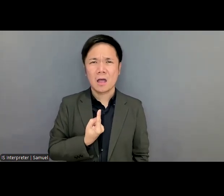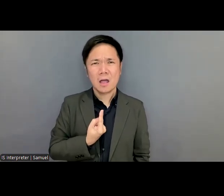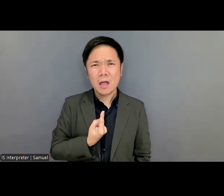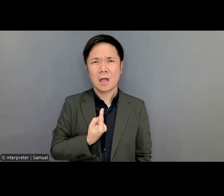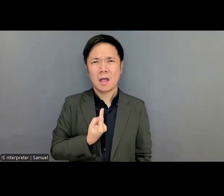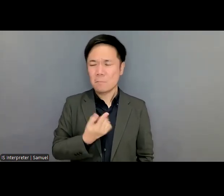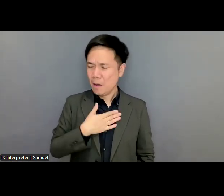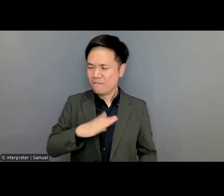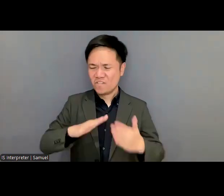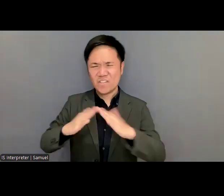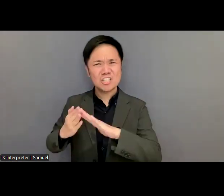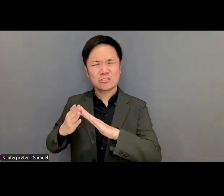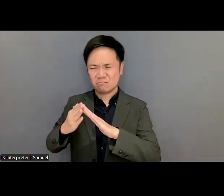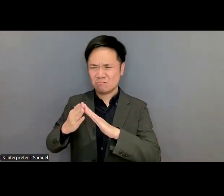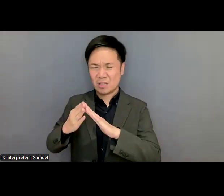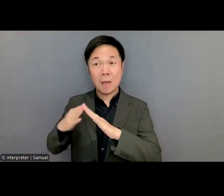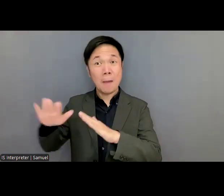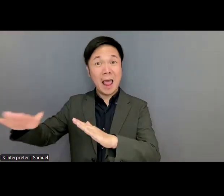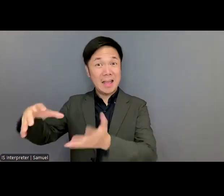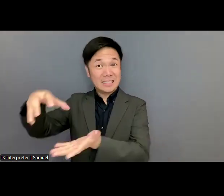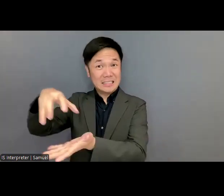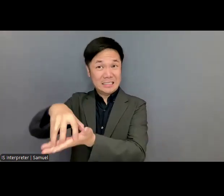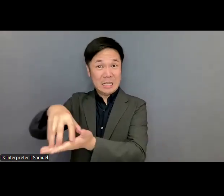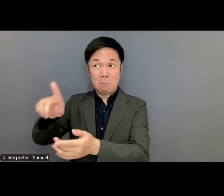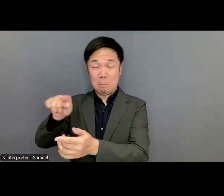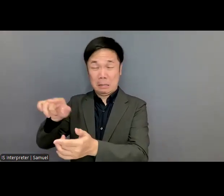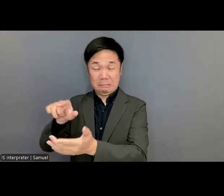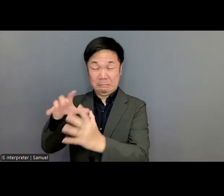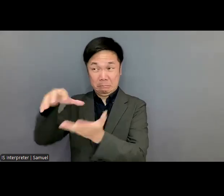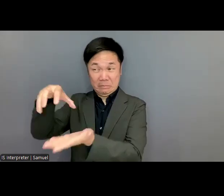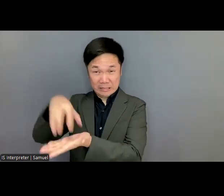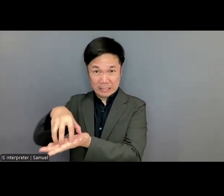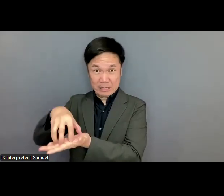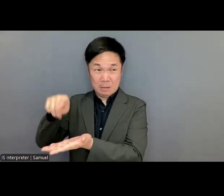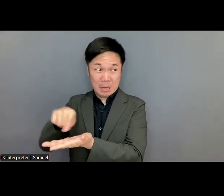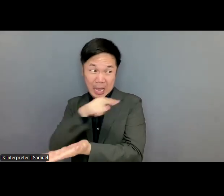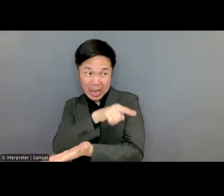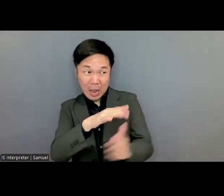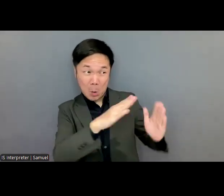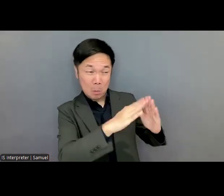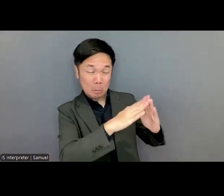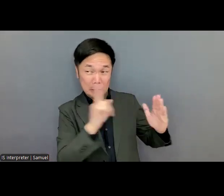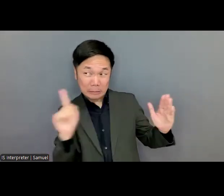village. I'm in the city, but I cannot go back home because I cannot be able to,